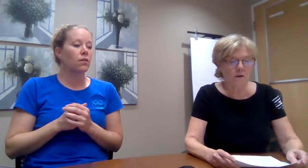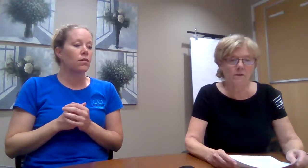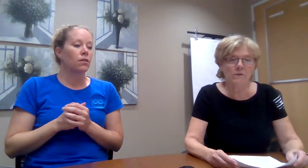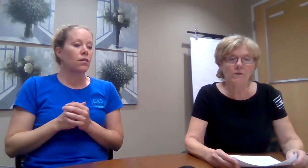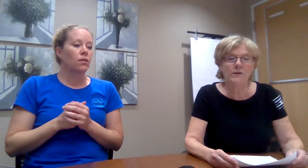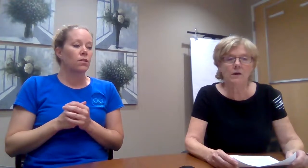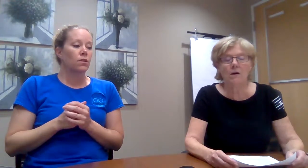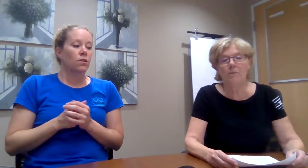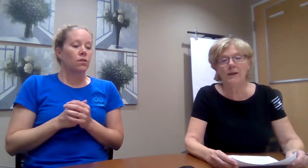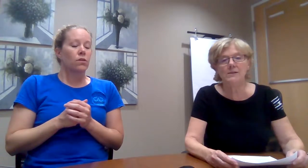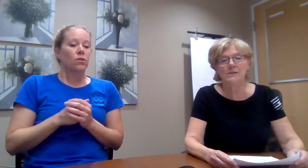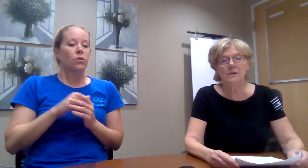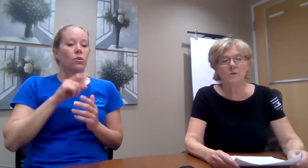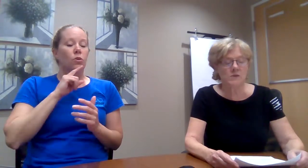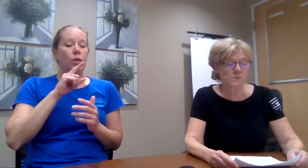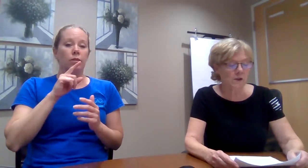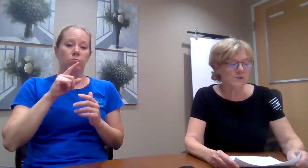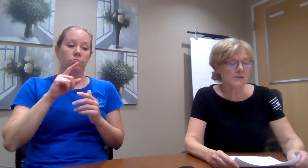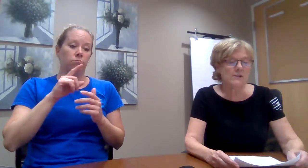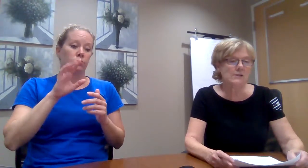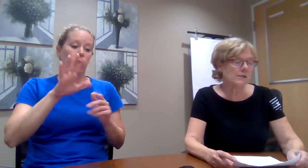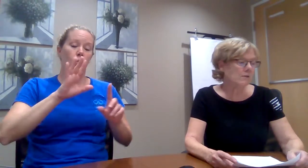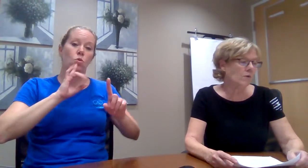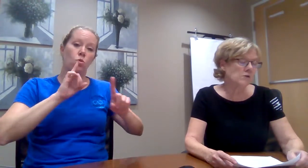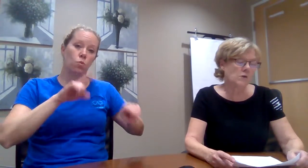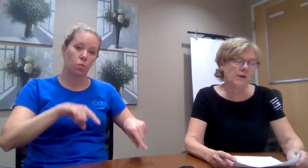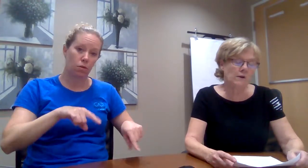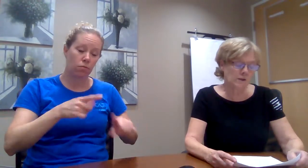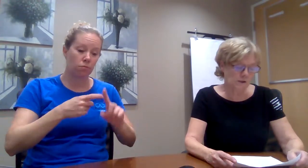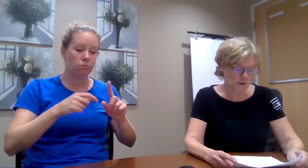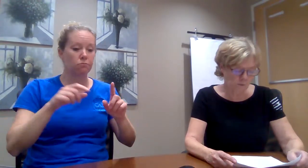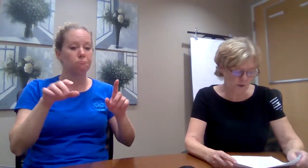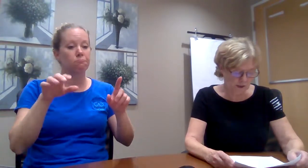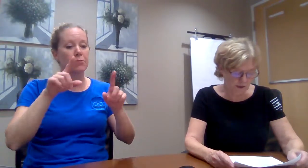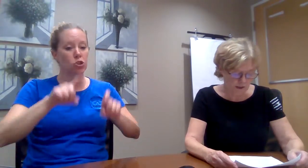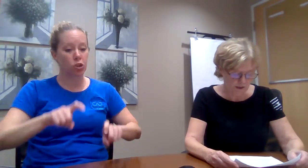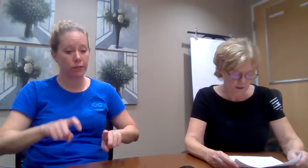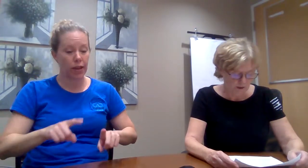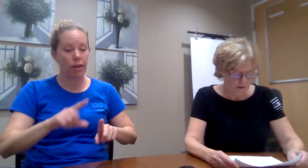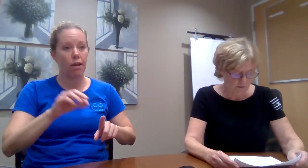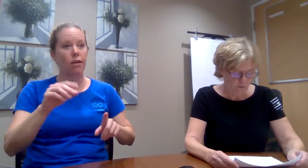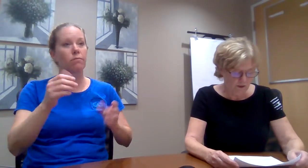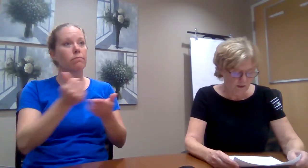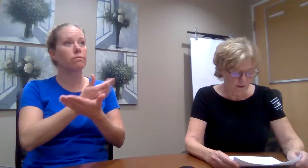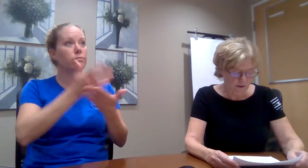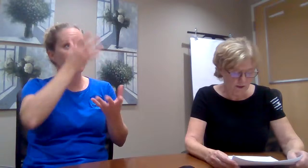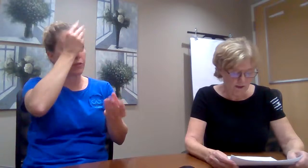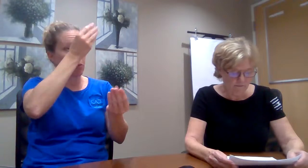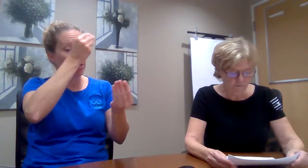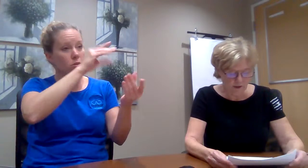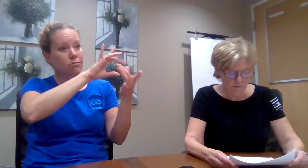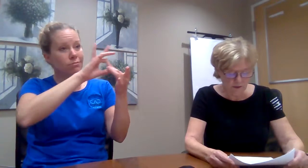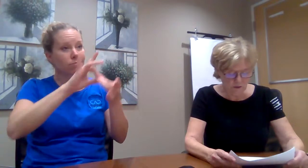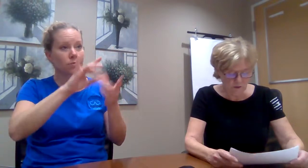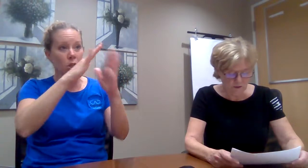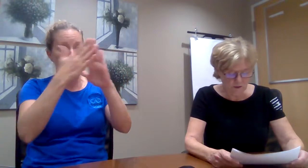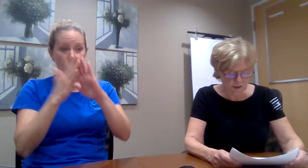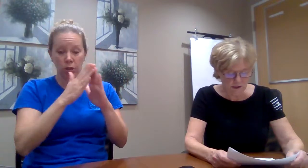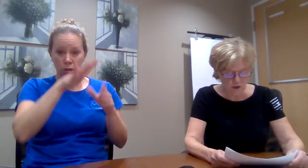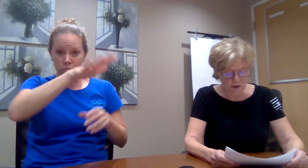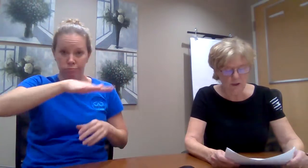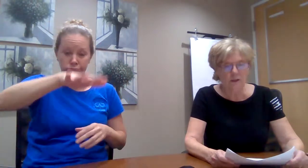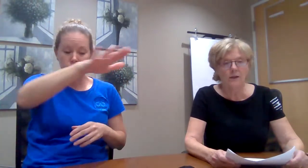based on the comments and the responses and what's going on in the community, we have come to